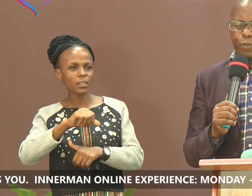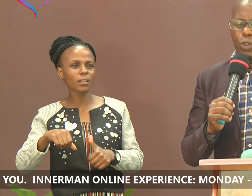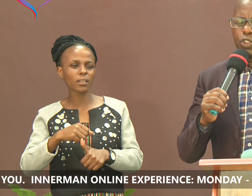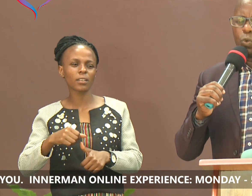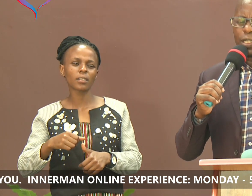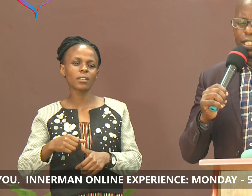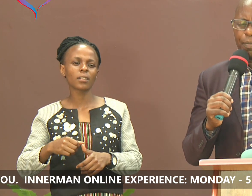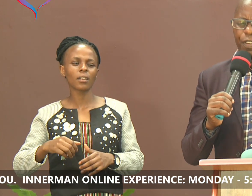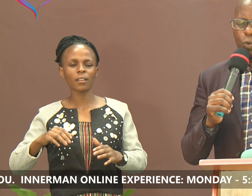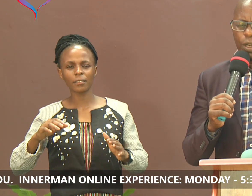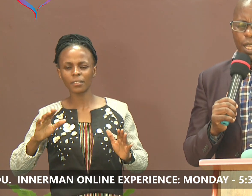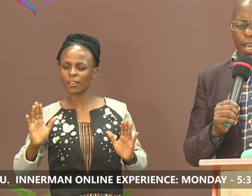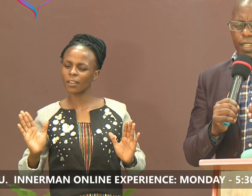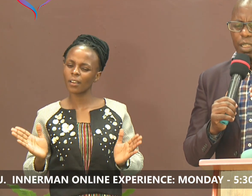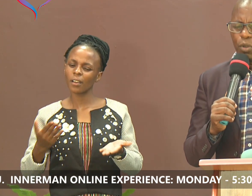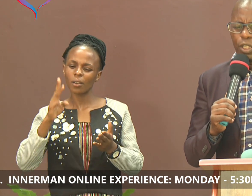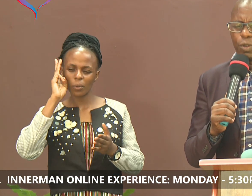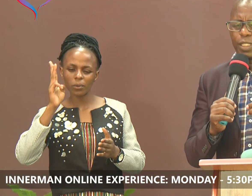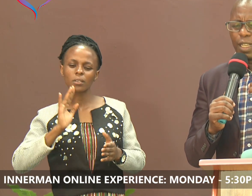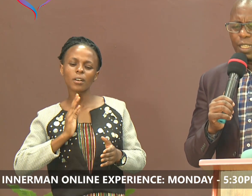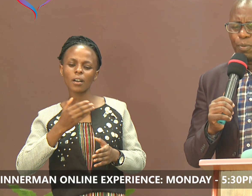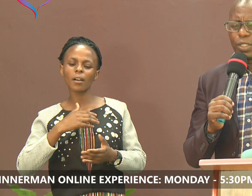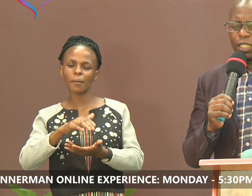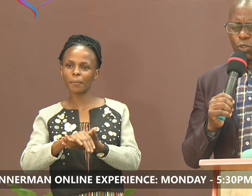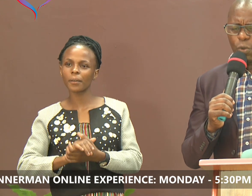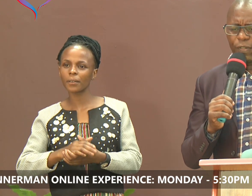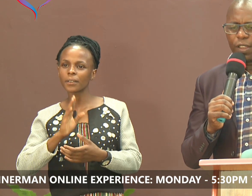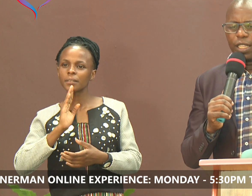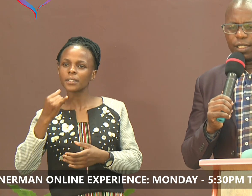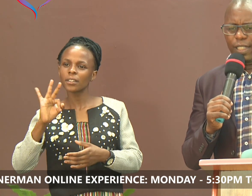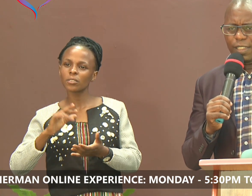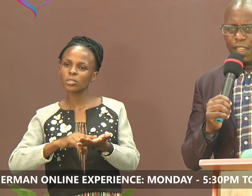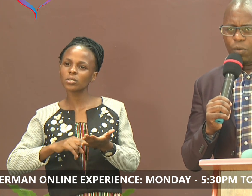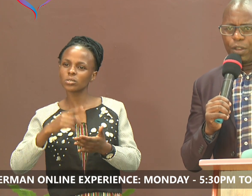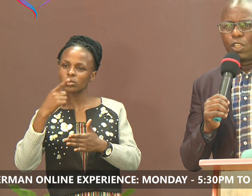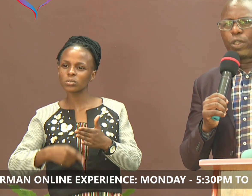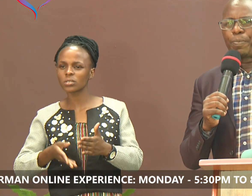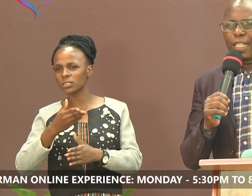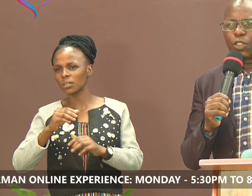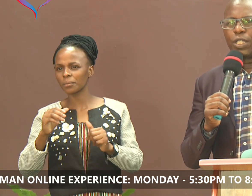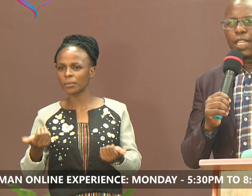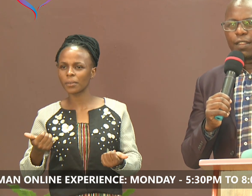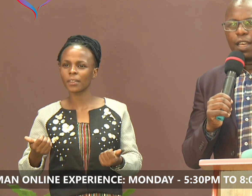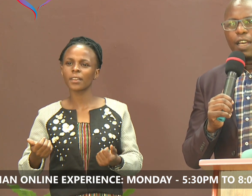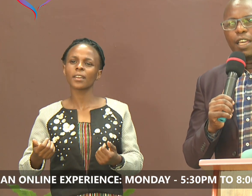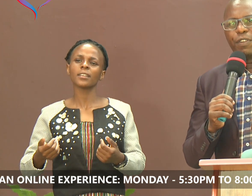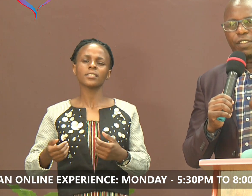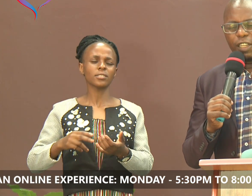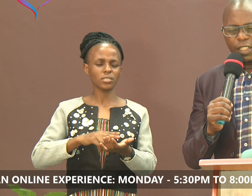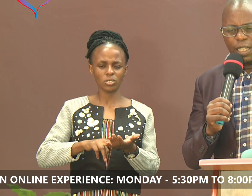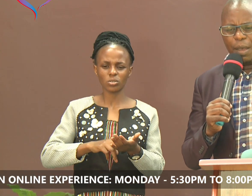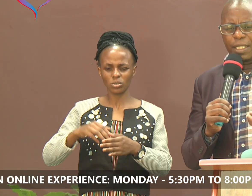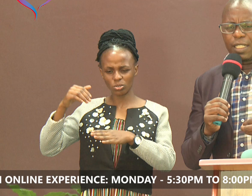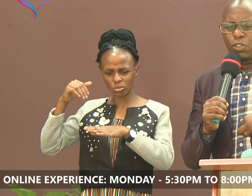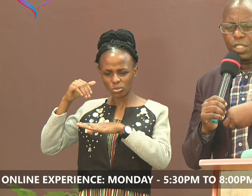be if we used WhatsApp very well. Early in the morning, you get a clip, you send it to your wife. She sends another one. You keep sending to each other. Every